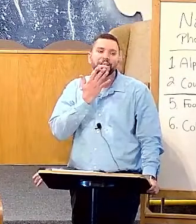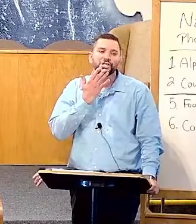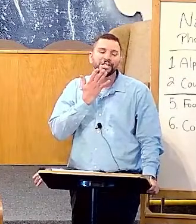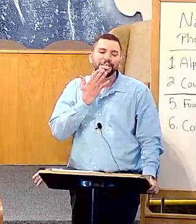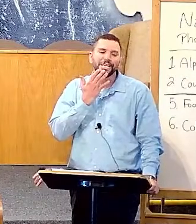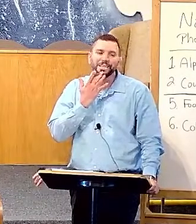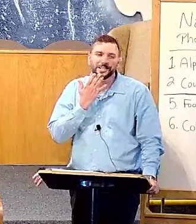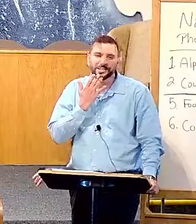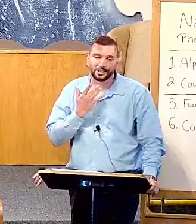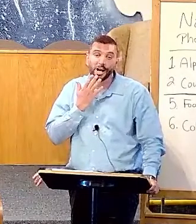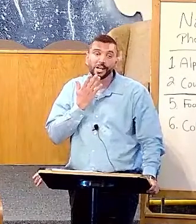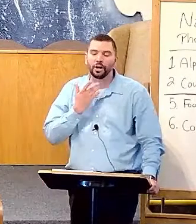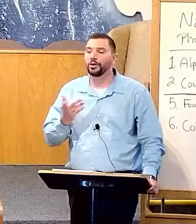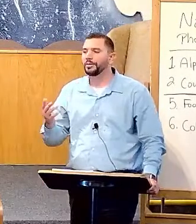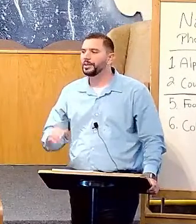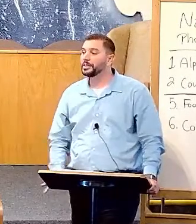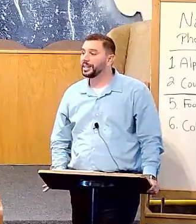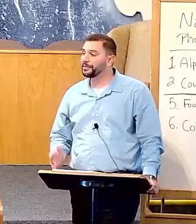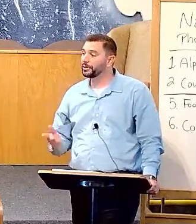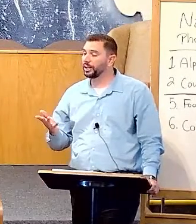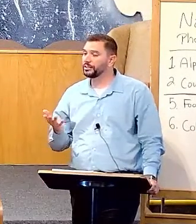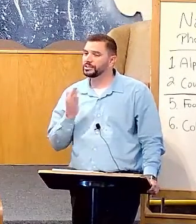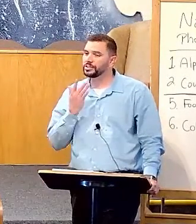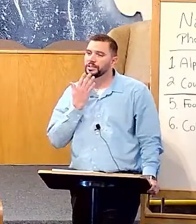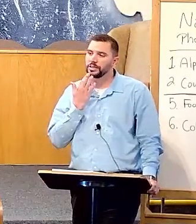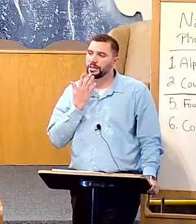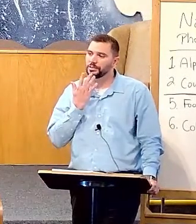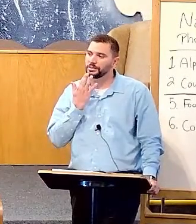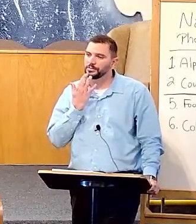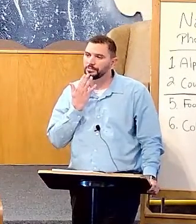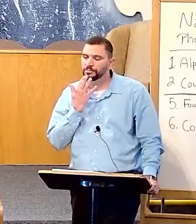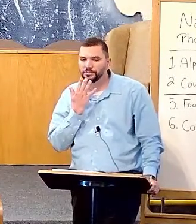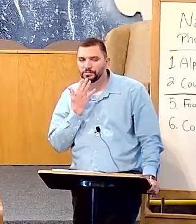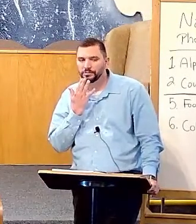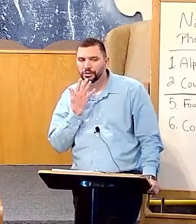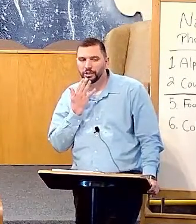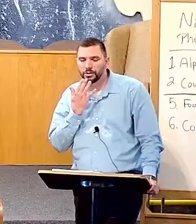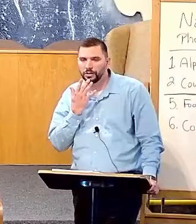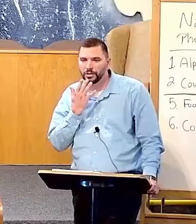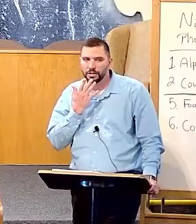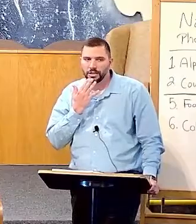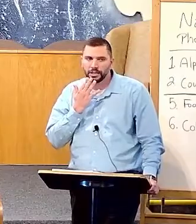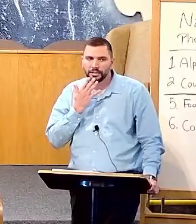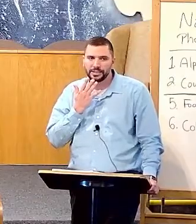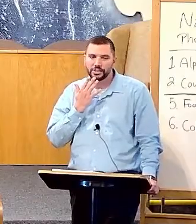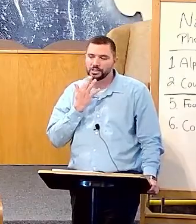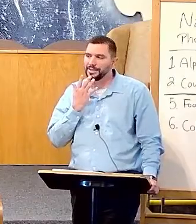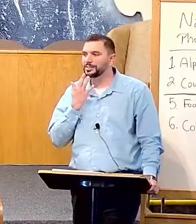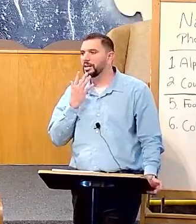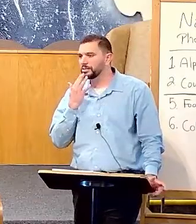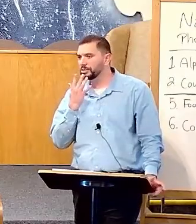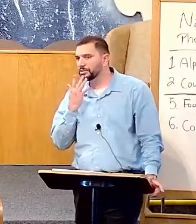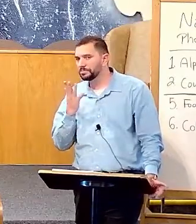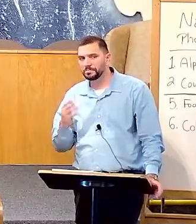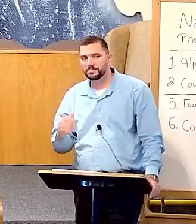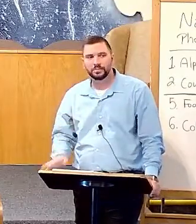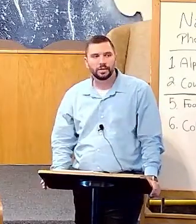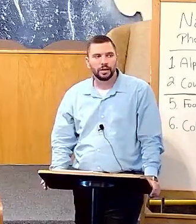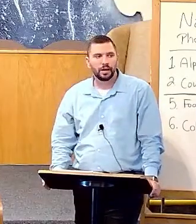Changing or color. Oh, sign for colors. Colors. So That's colors. Yes,